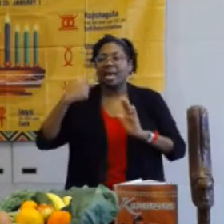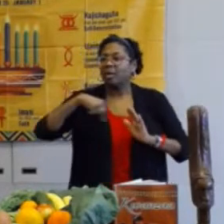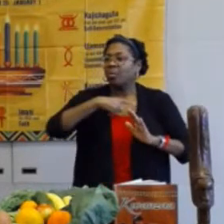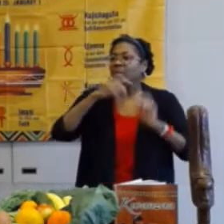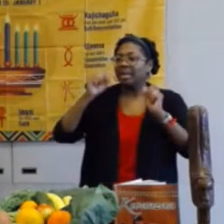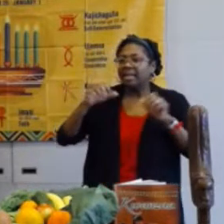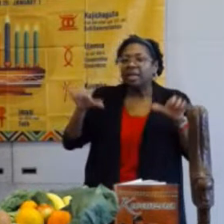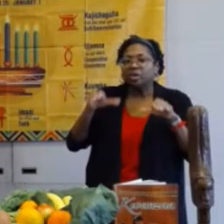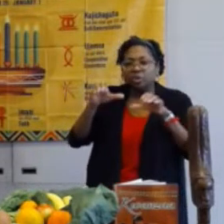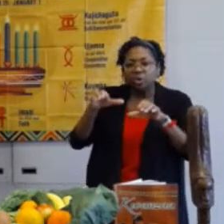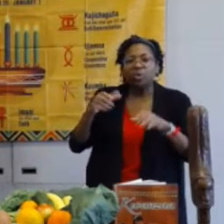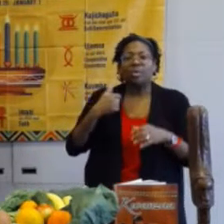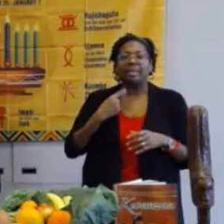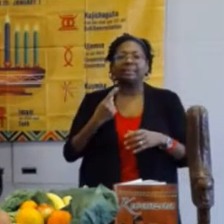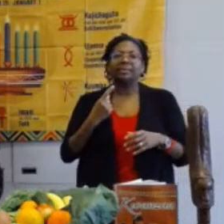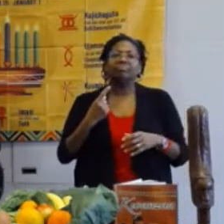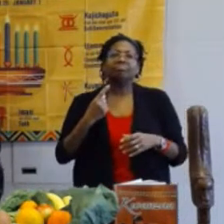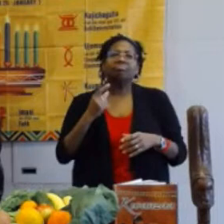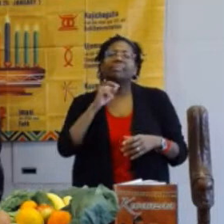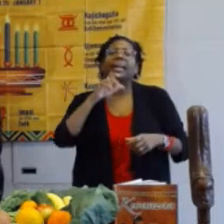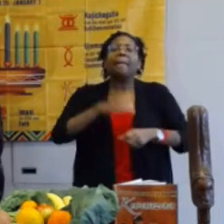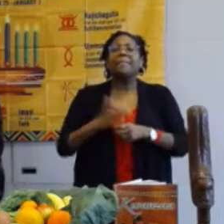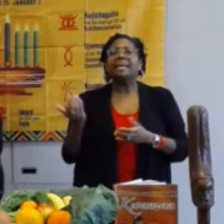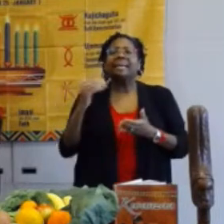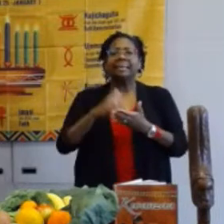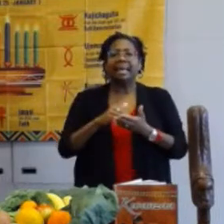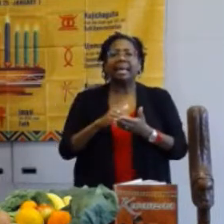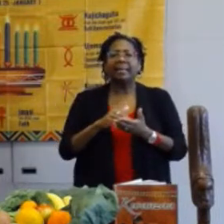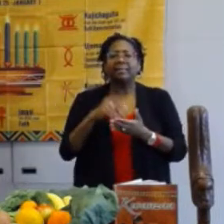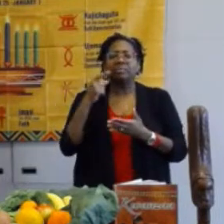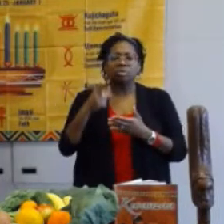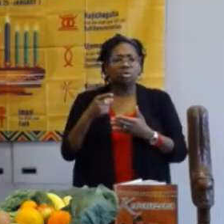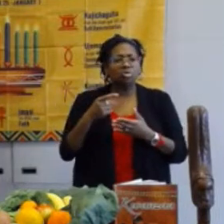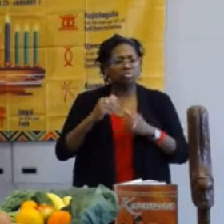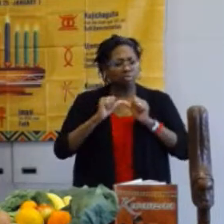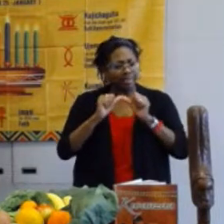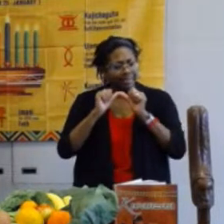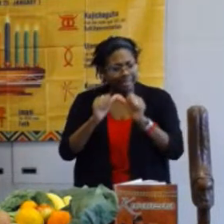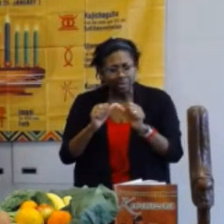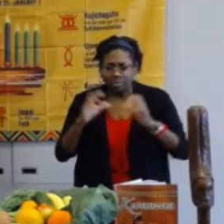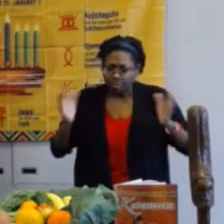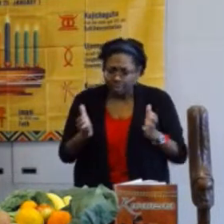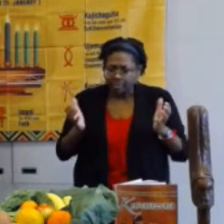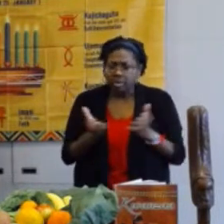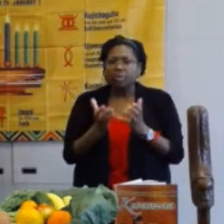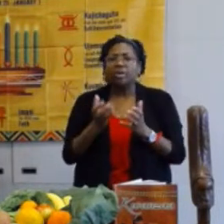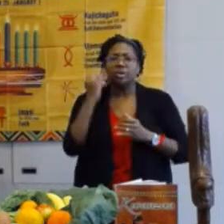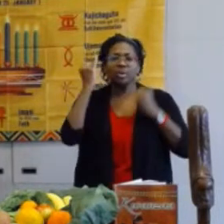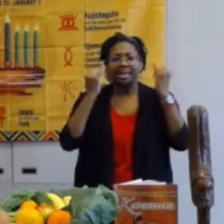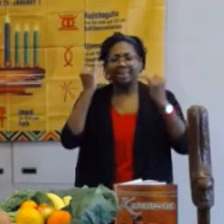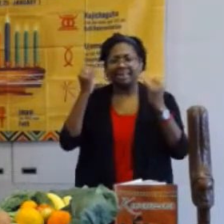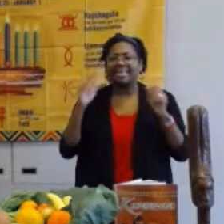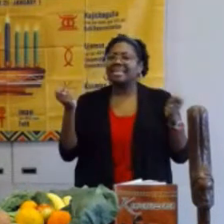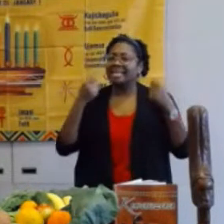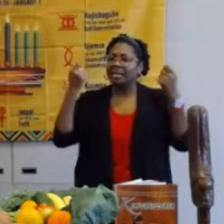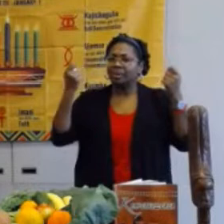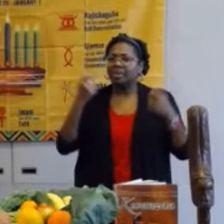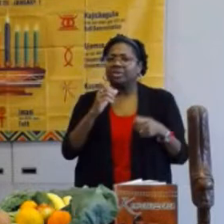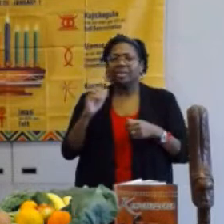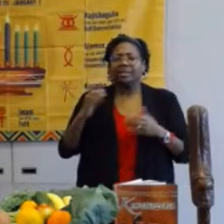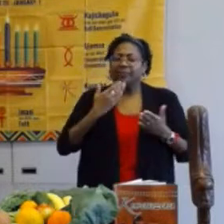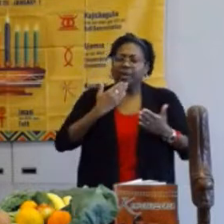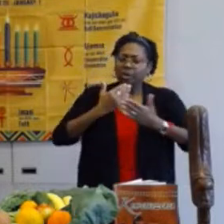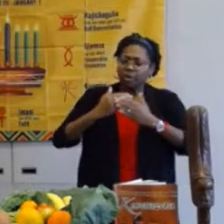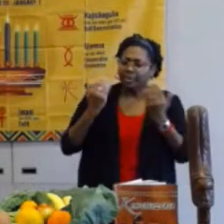what we can do is recommit ourselves to fostering and furthering those ideals. And it is a celebration of the good,